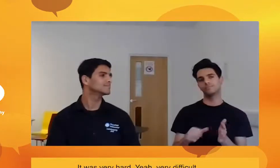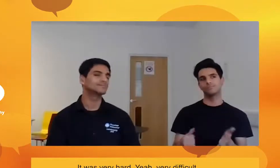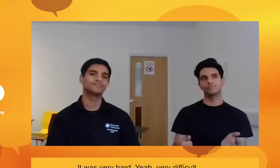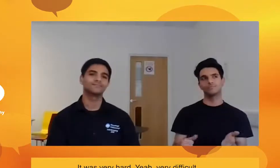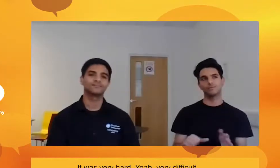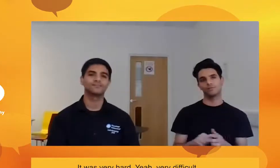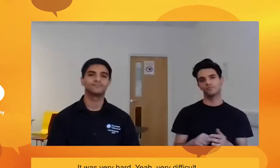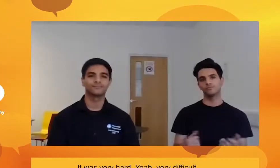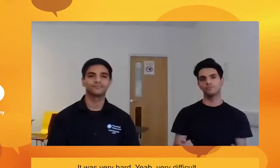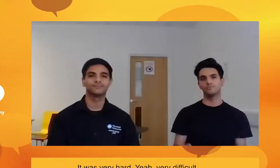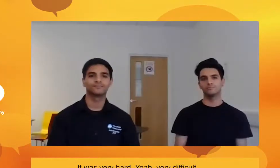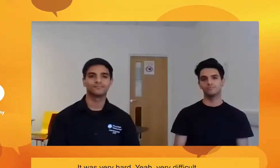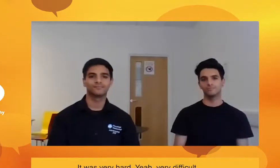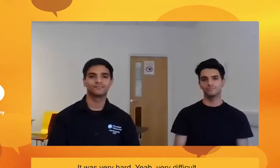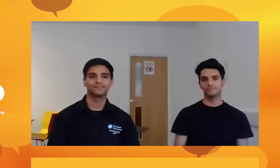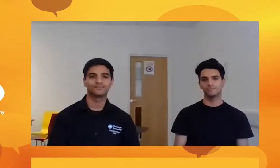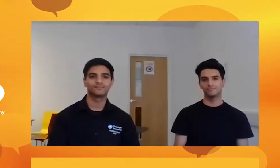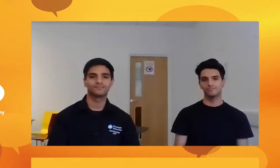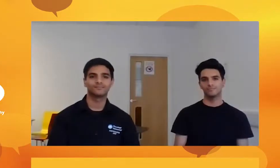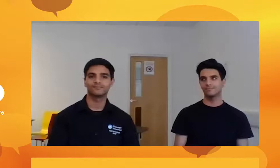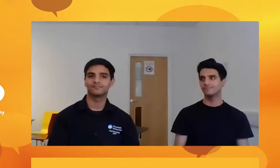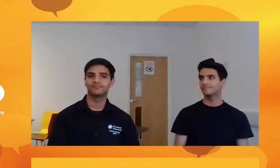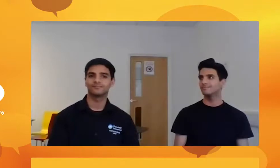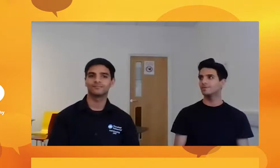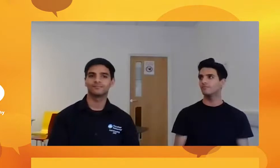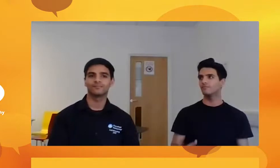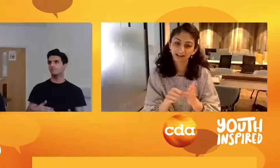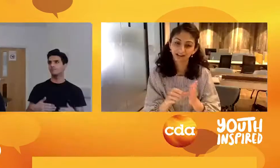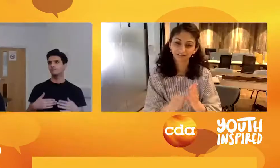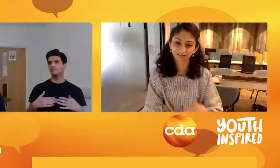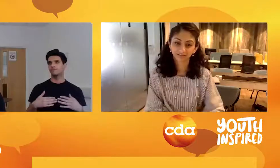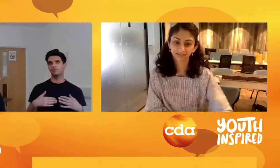It was very hard. Yeah, very difficult.